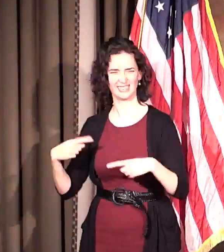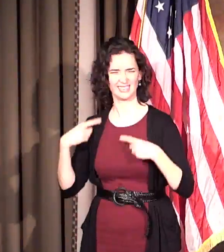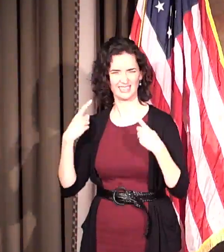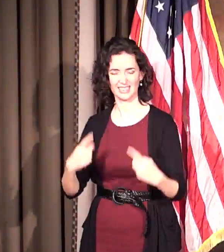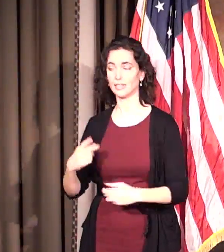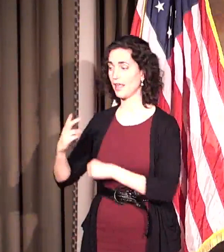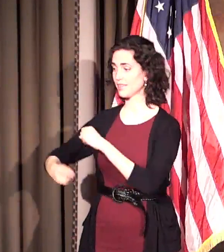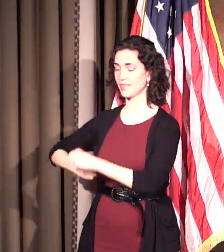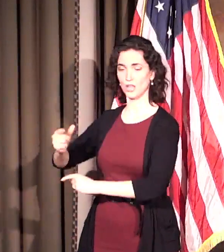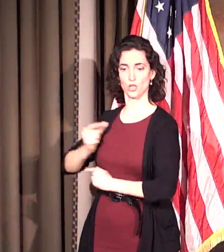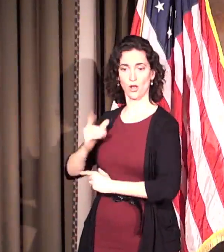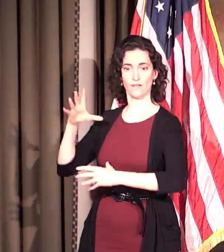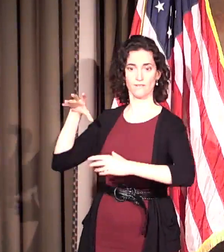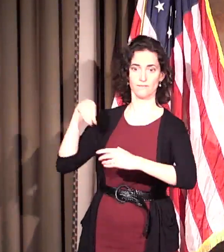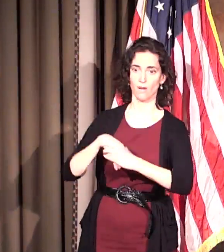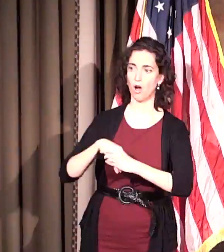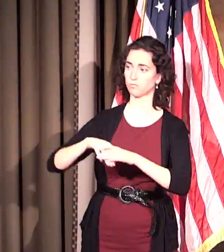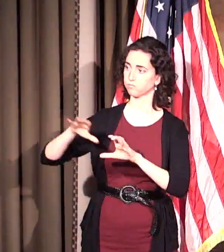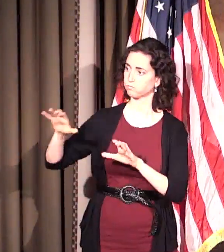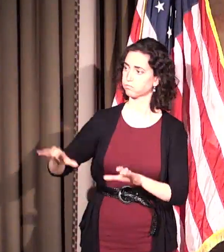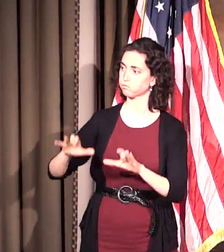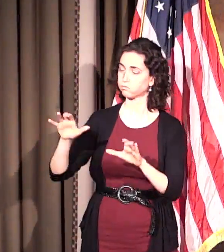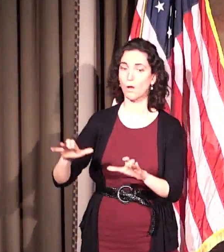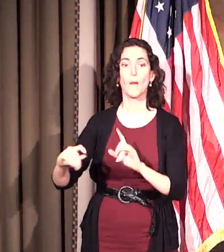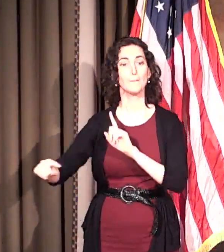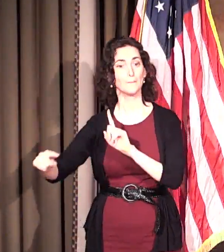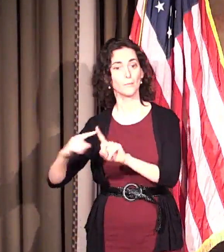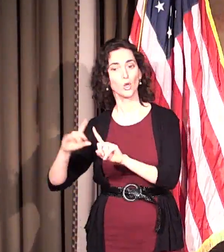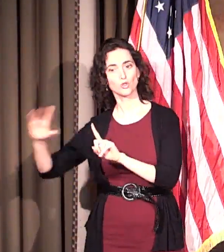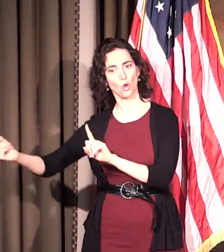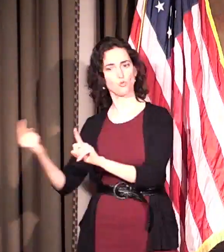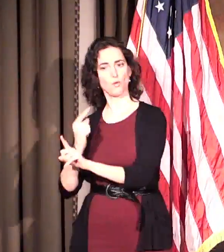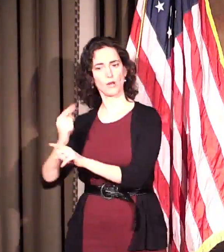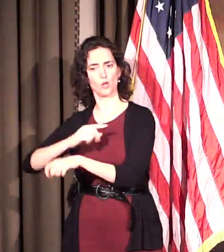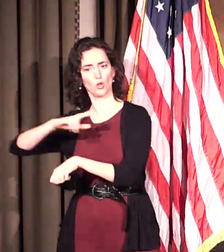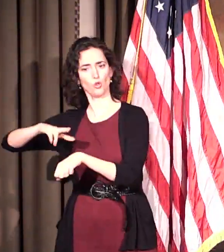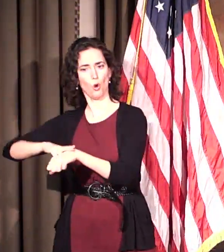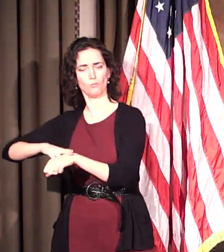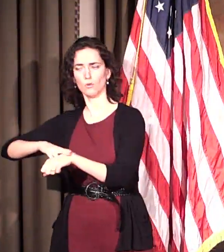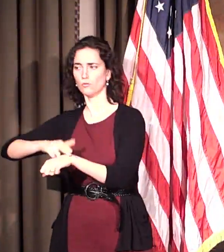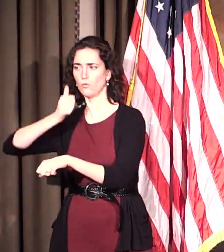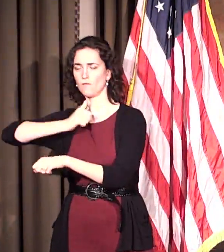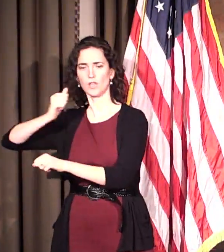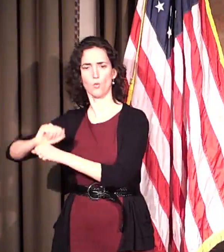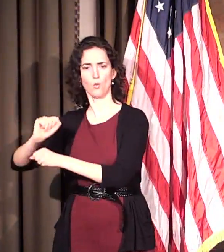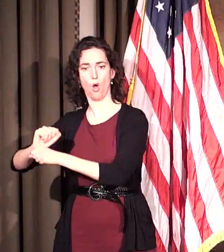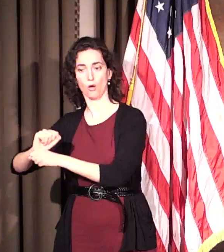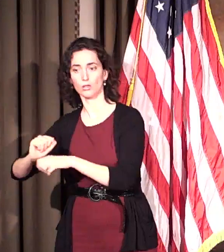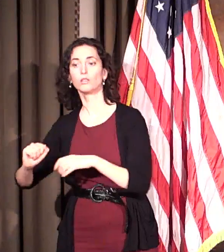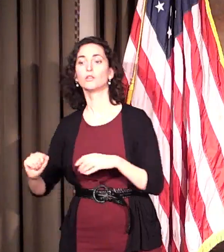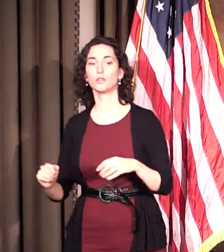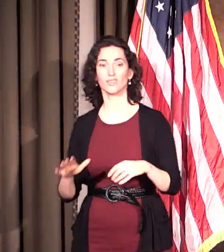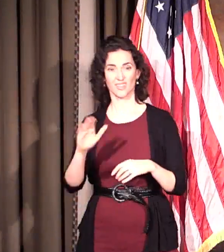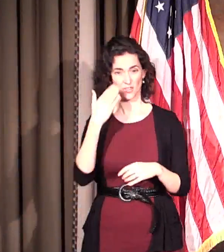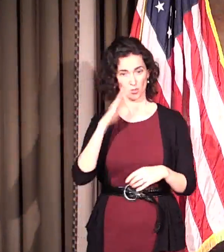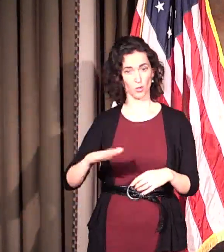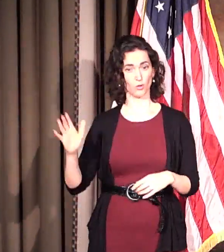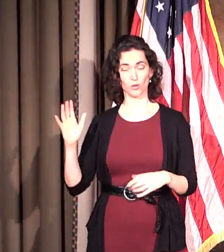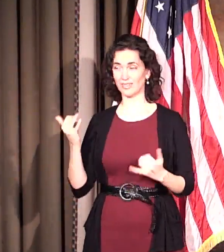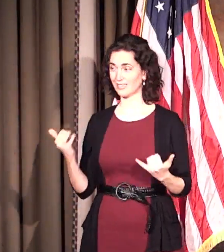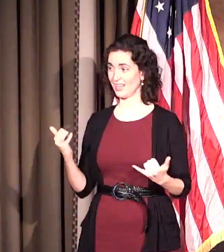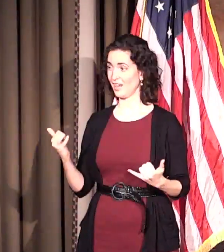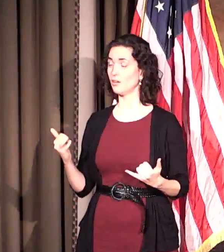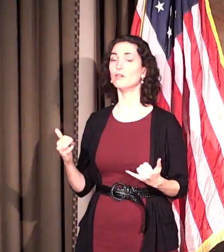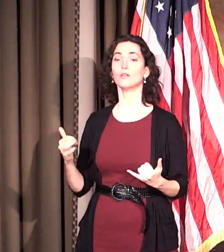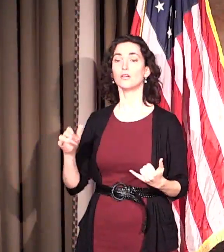National Guard engage with, including their normal missions. You know, we have well over 2,000 National Guardsmen deployed today to